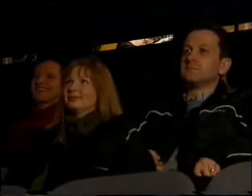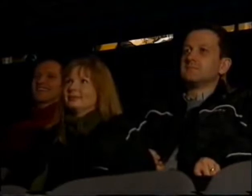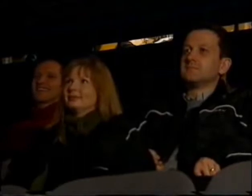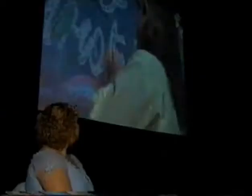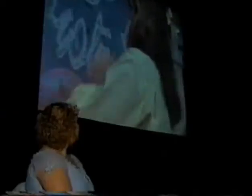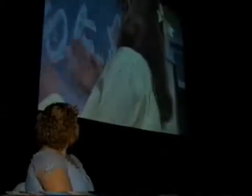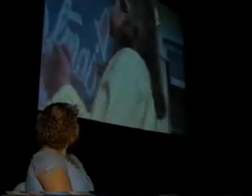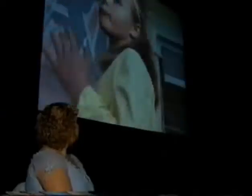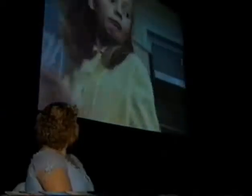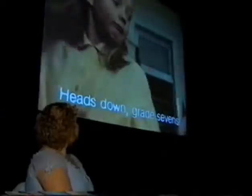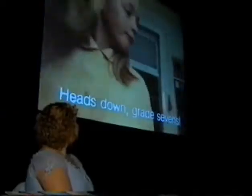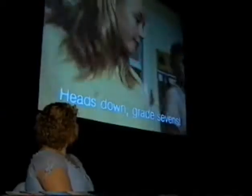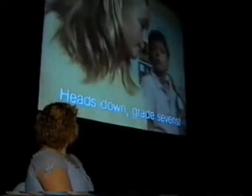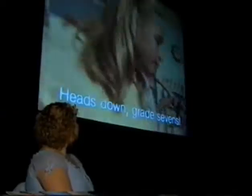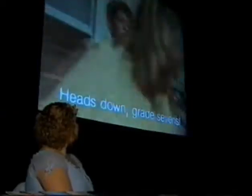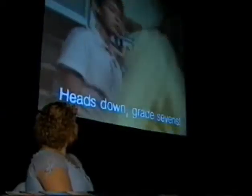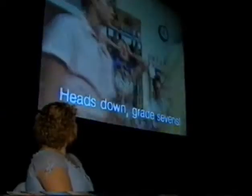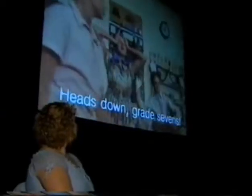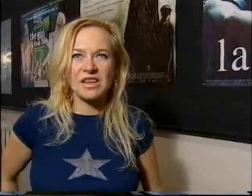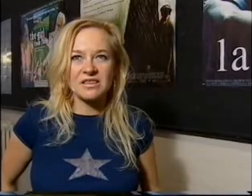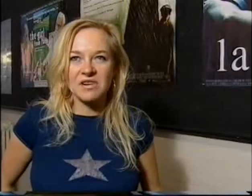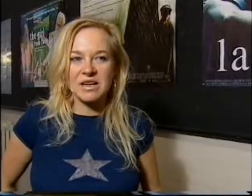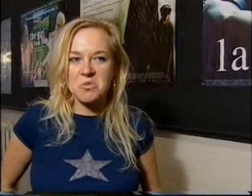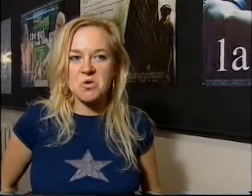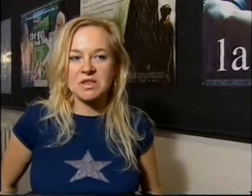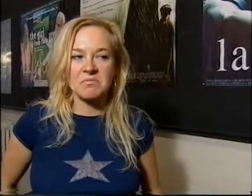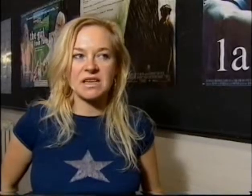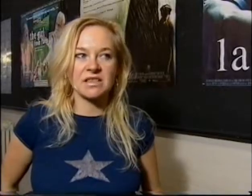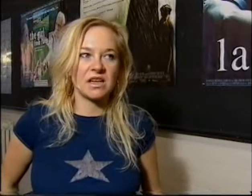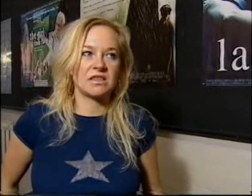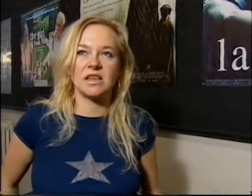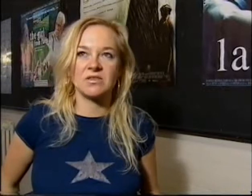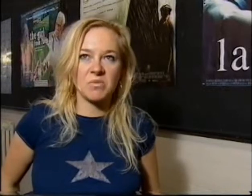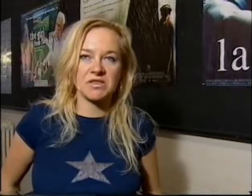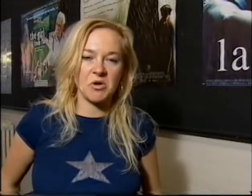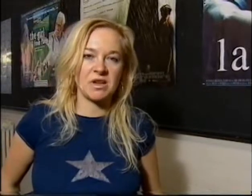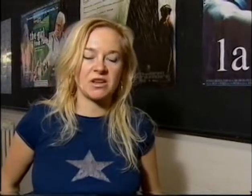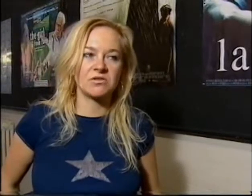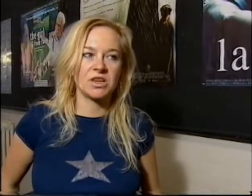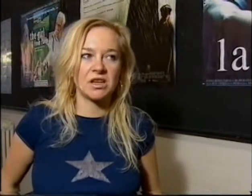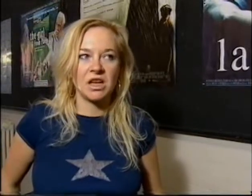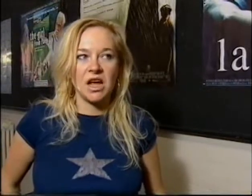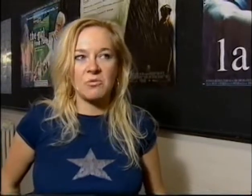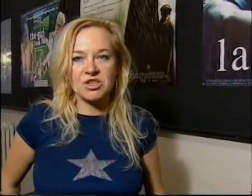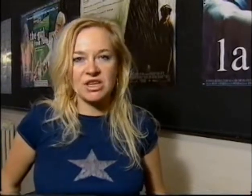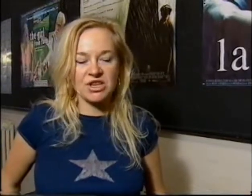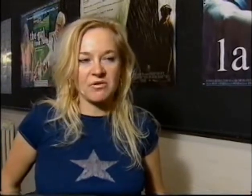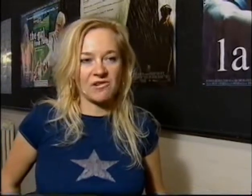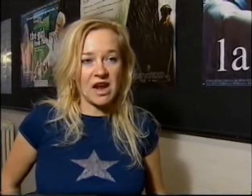is signed and has subtitles. I think it's really important because it's all part of popular culture, and we try to show a variety